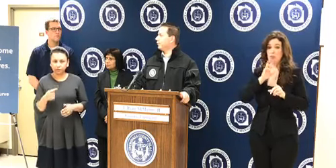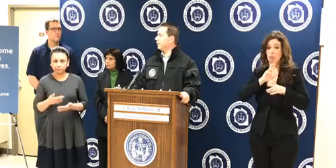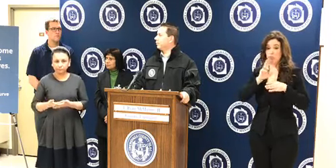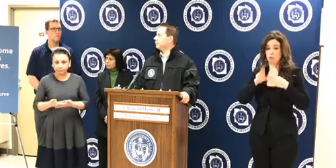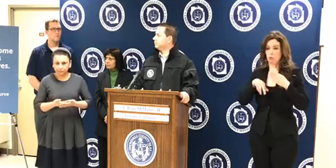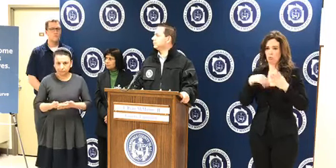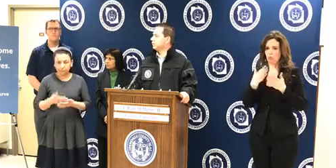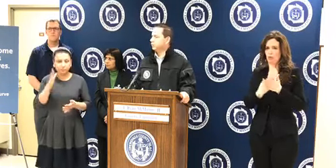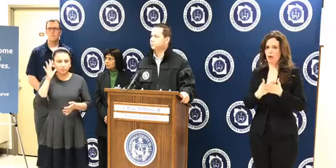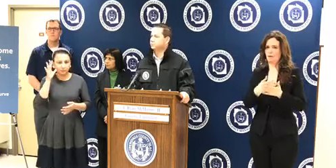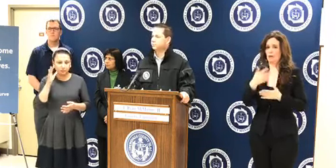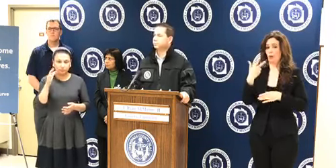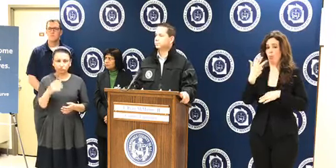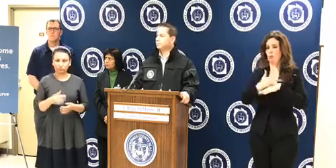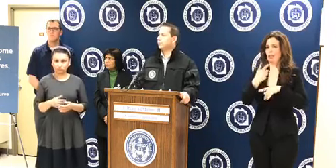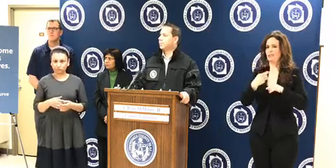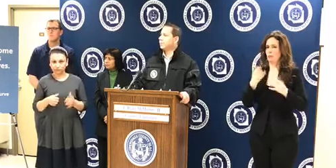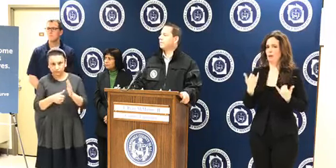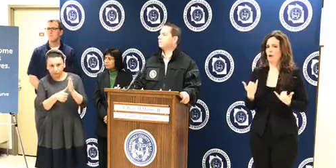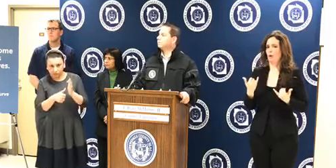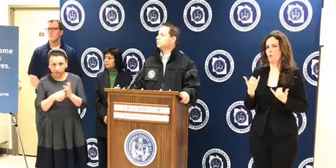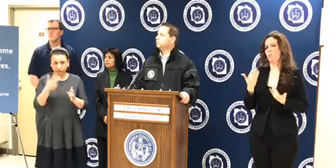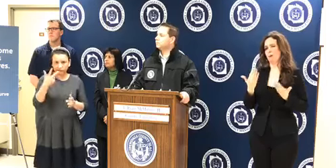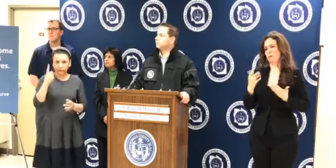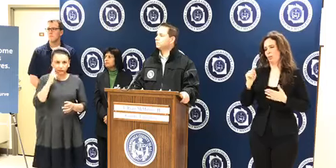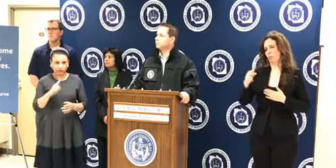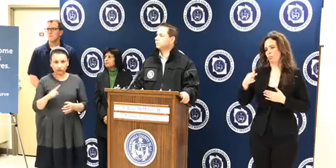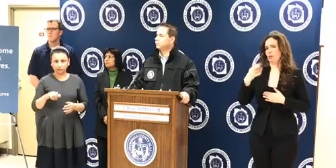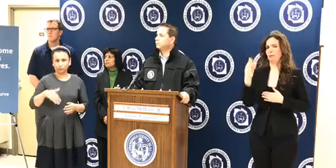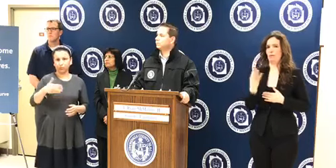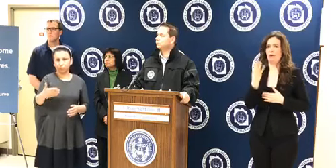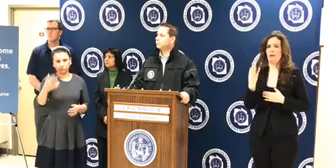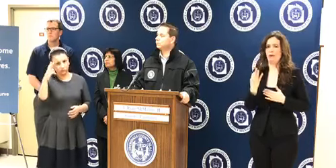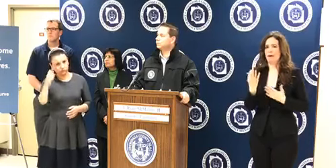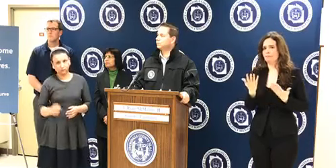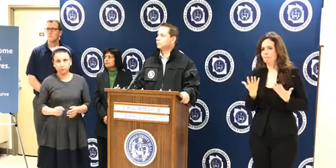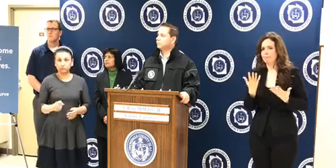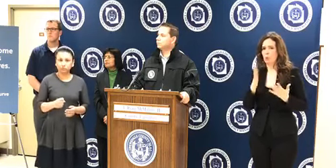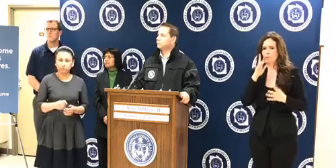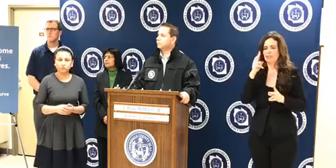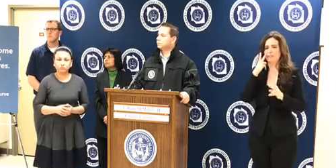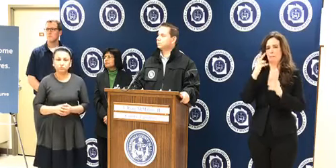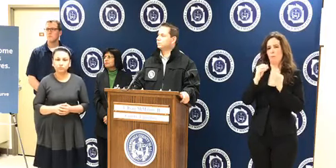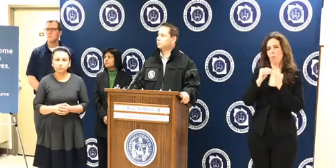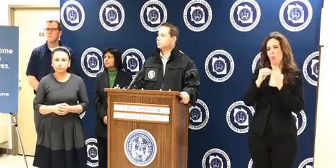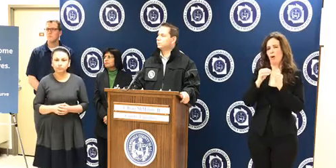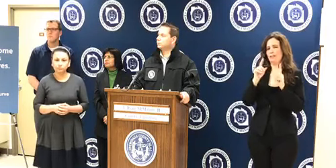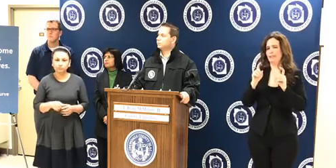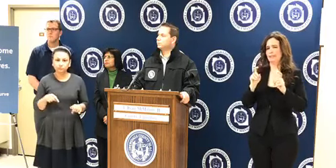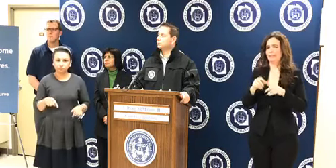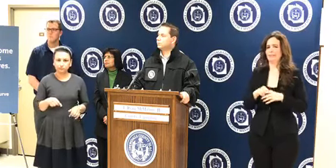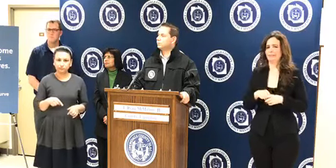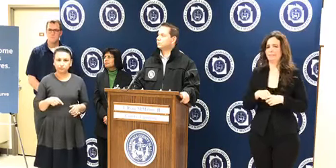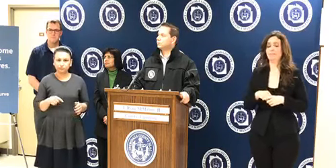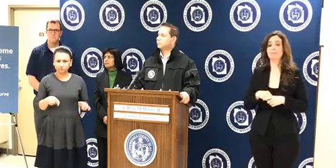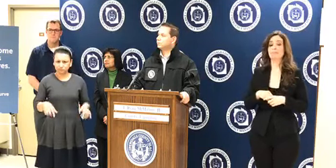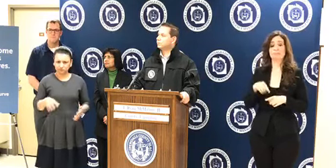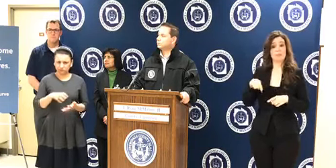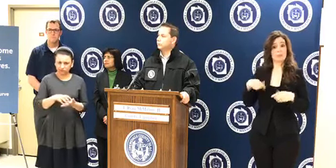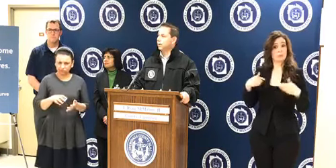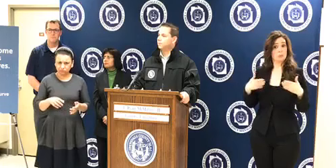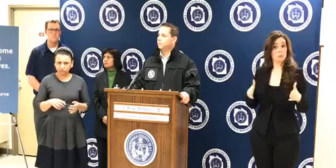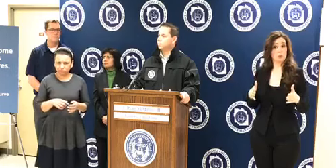3-day turn time. So. What's the capability of this room that we're in? I think you said on Facebook Live that it hasn't been used in 20